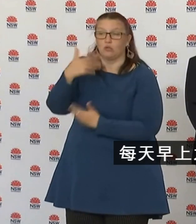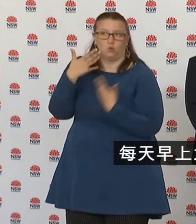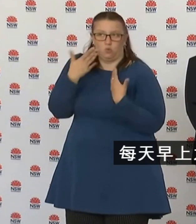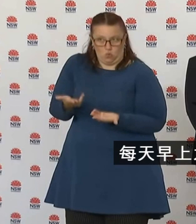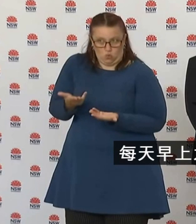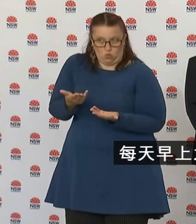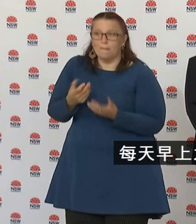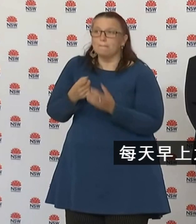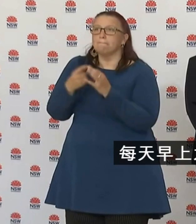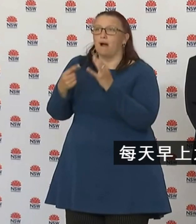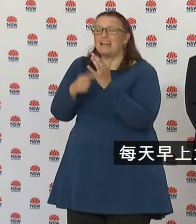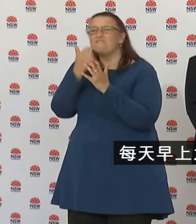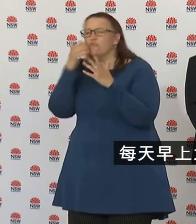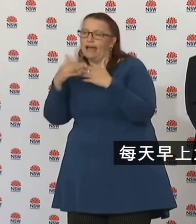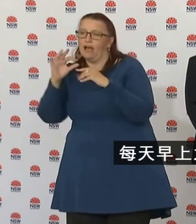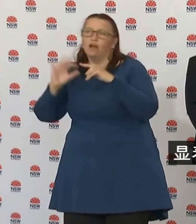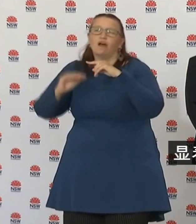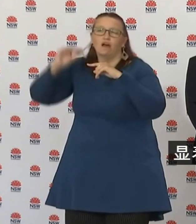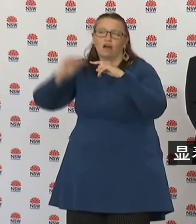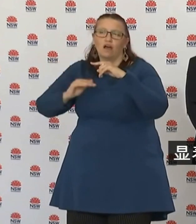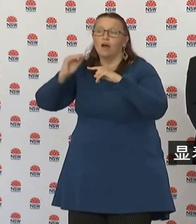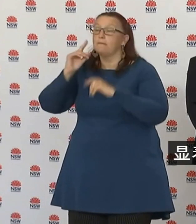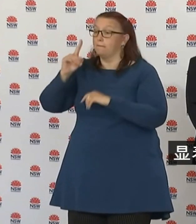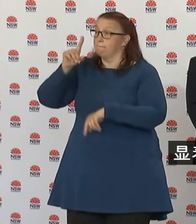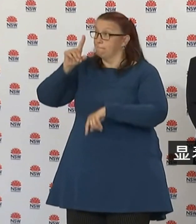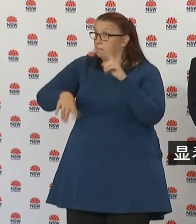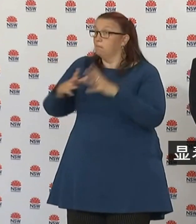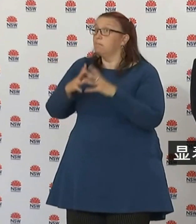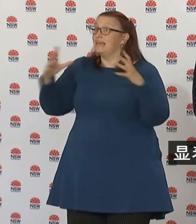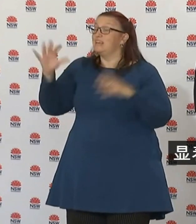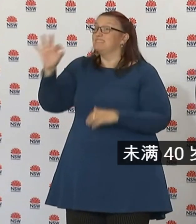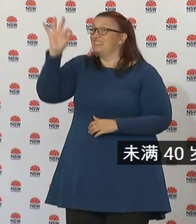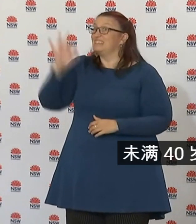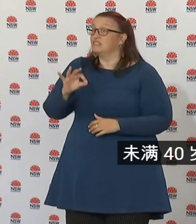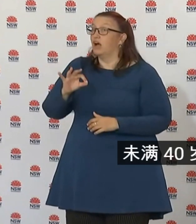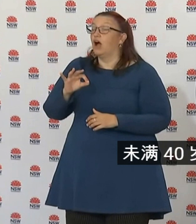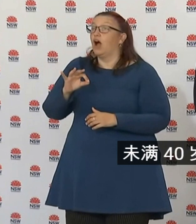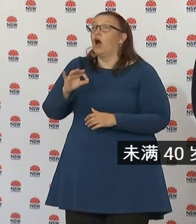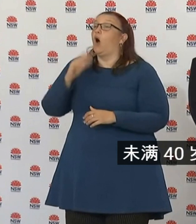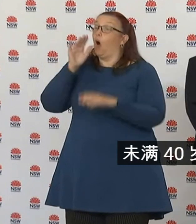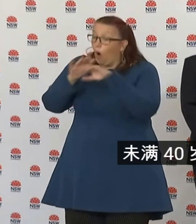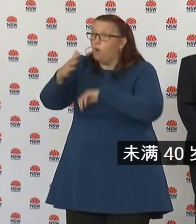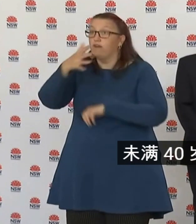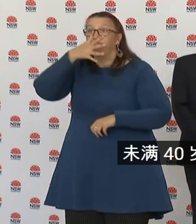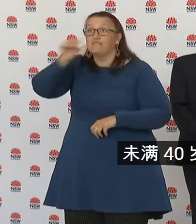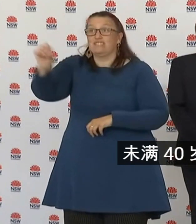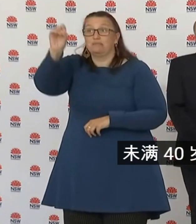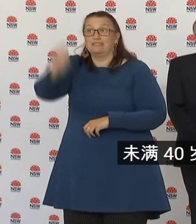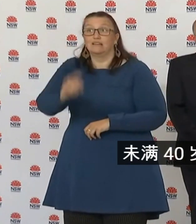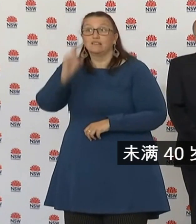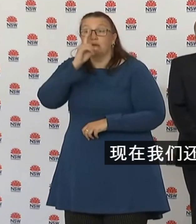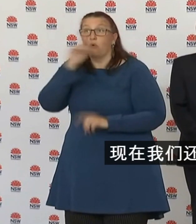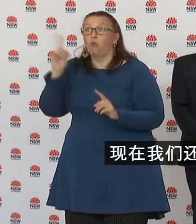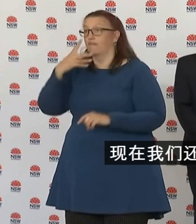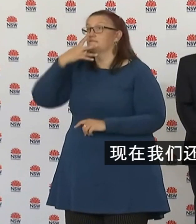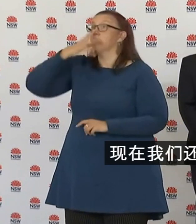about 60... It changes around each day, but certainly a significant proportion, well over 50%, were under 40. And the age profile we're